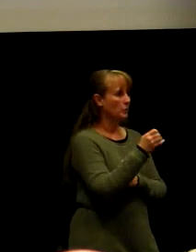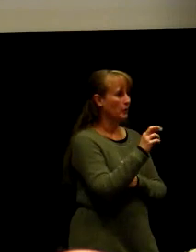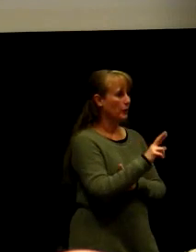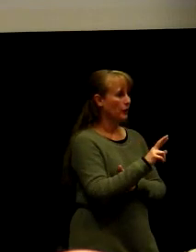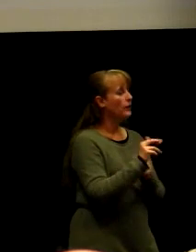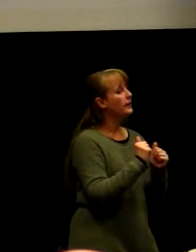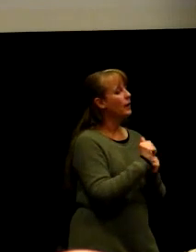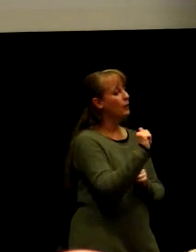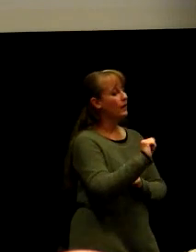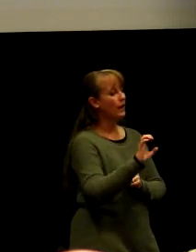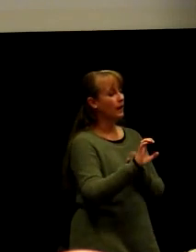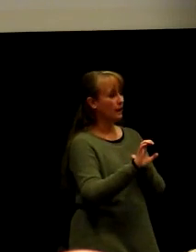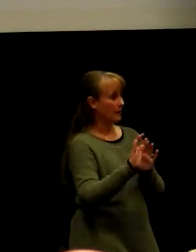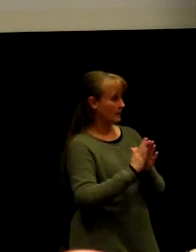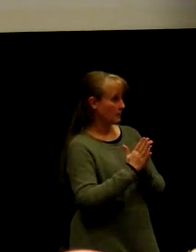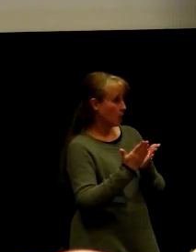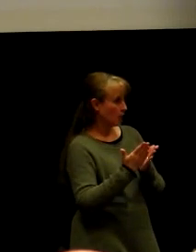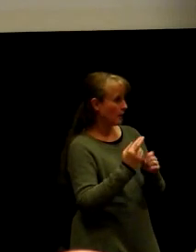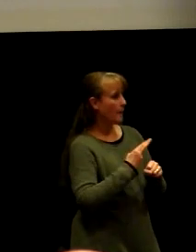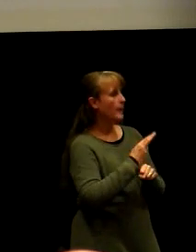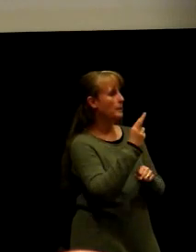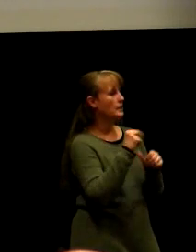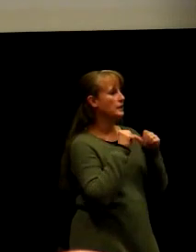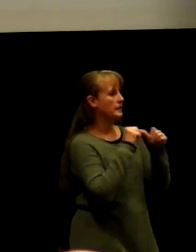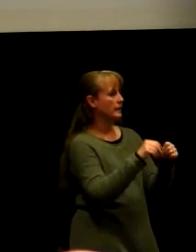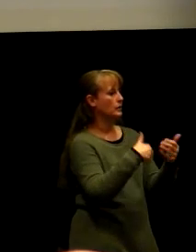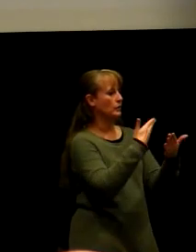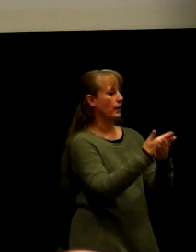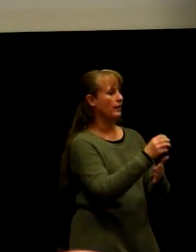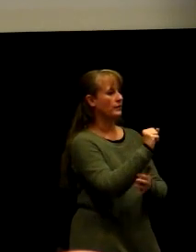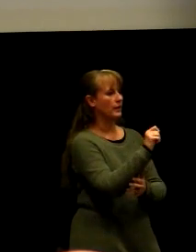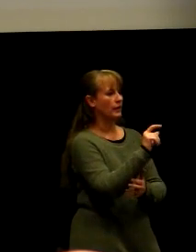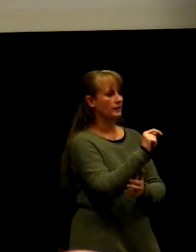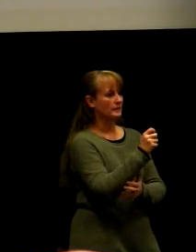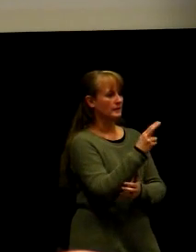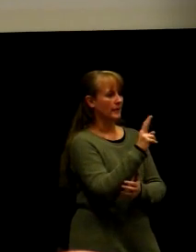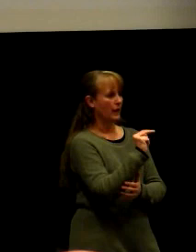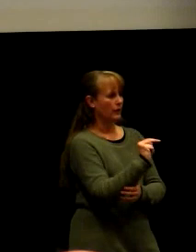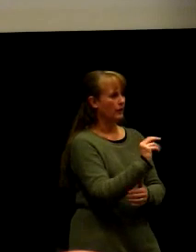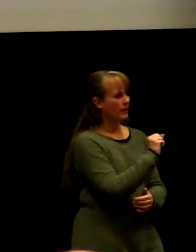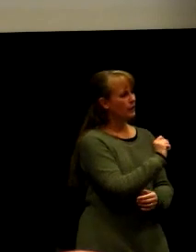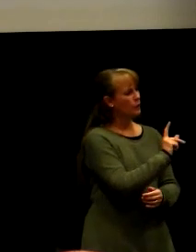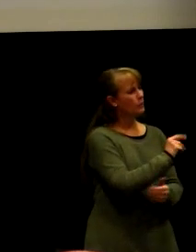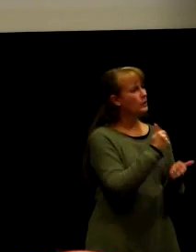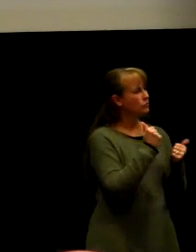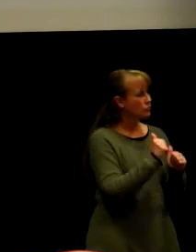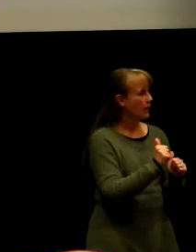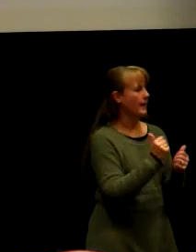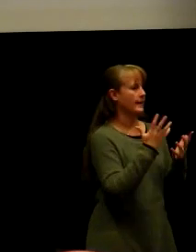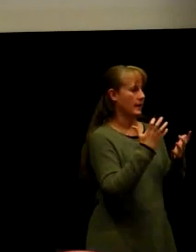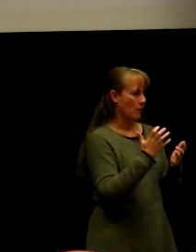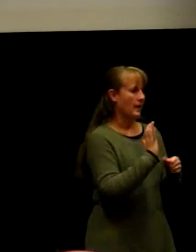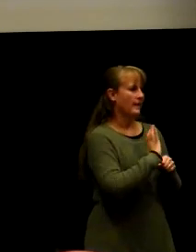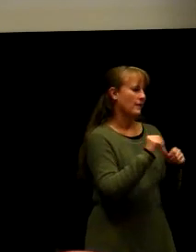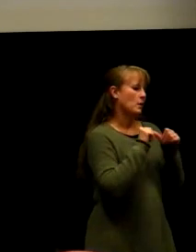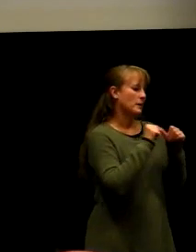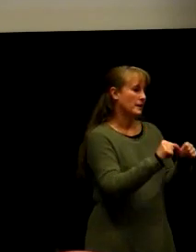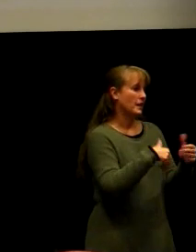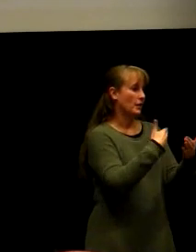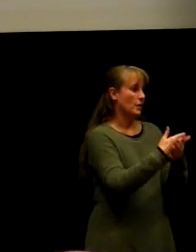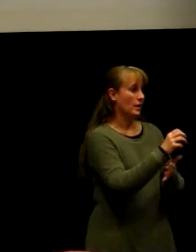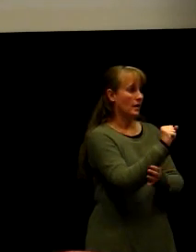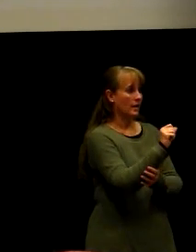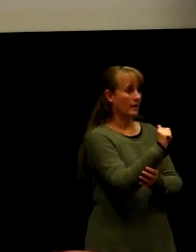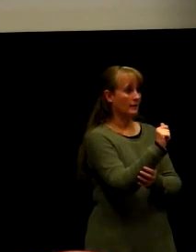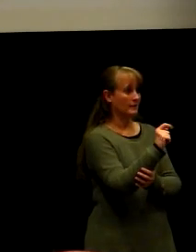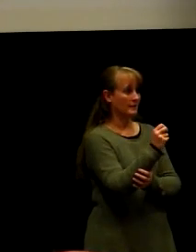novel, the mission goes on to Saturn. And Kubrick tried very hard to make the film go to Saturn as well,